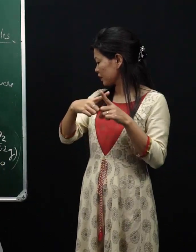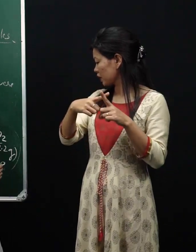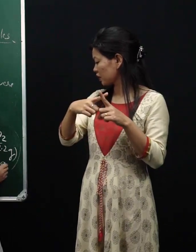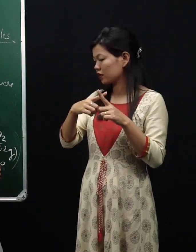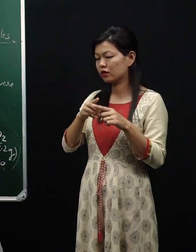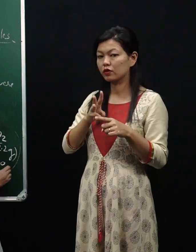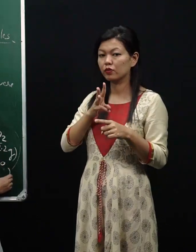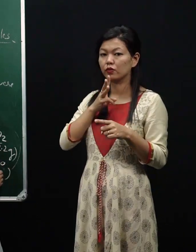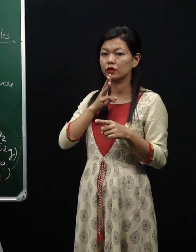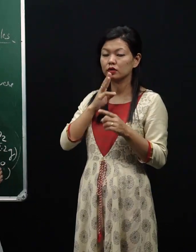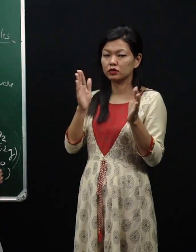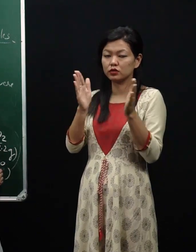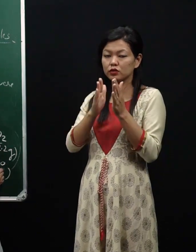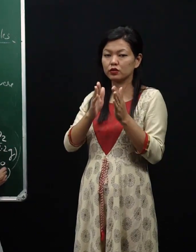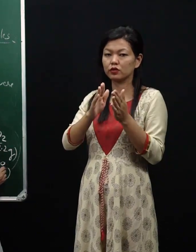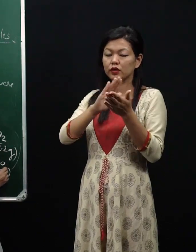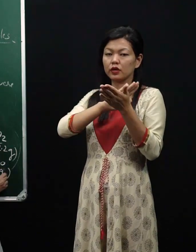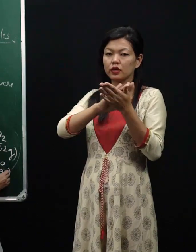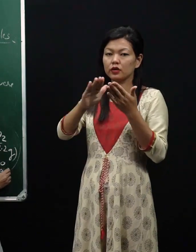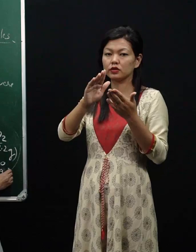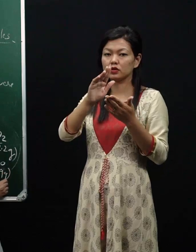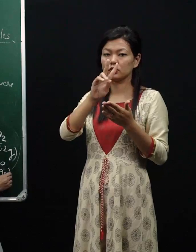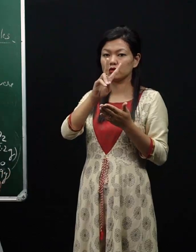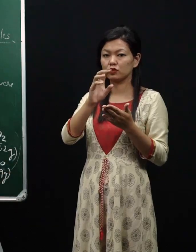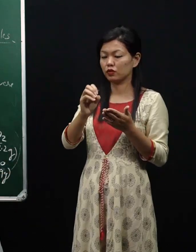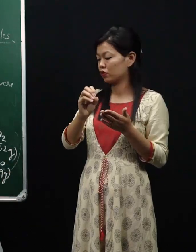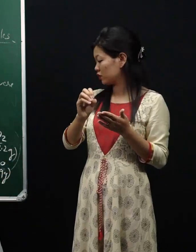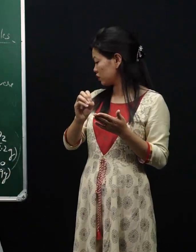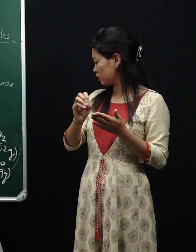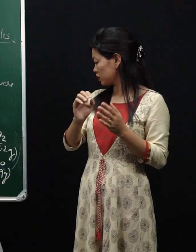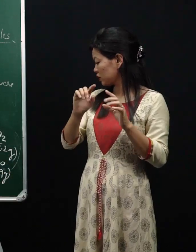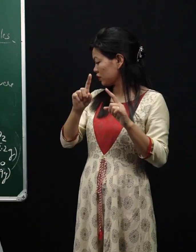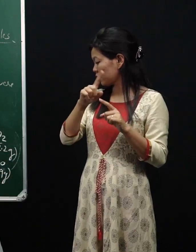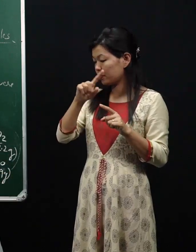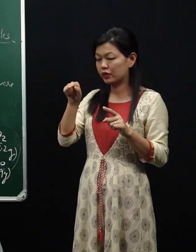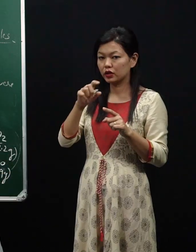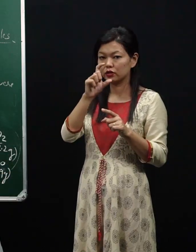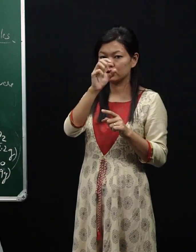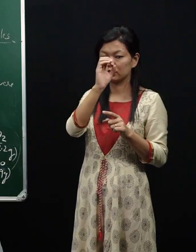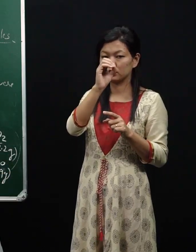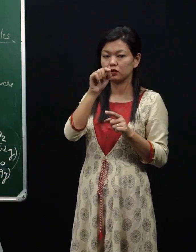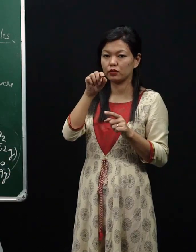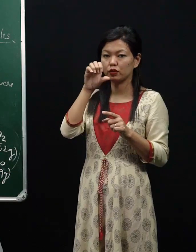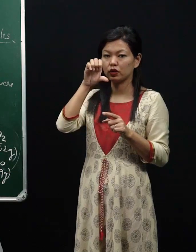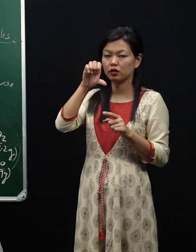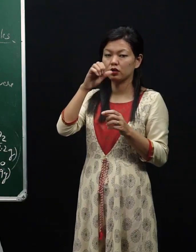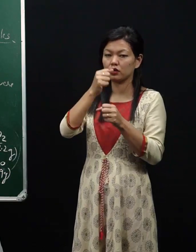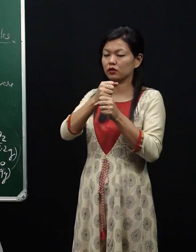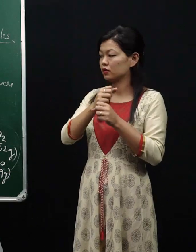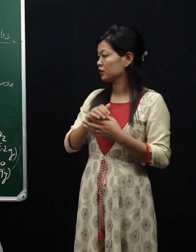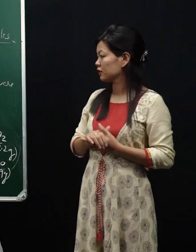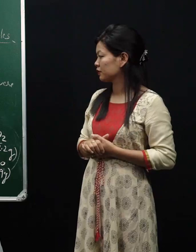Water, that is 0.9 gram, okay? Okay, and then we also